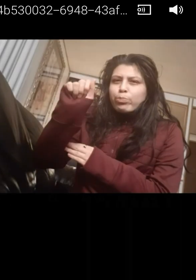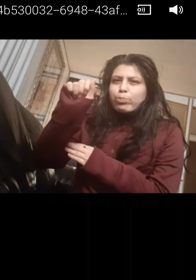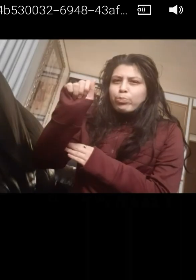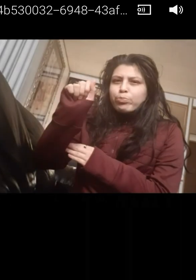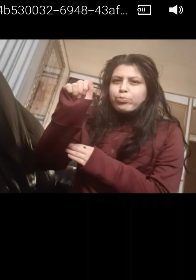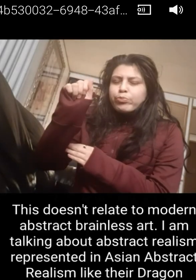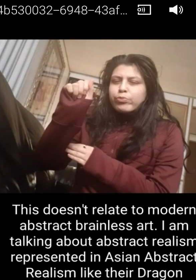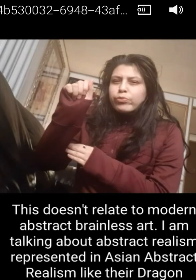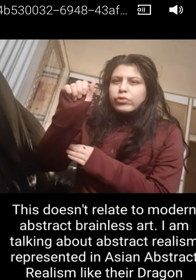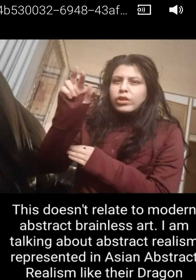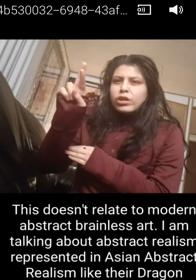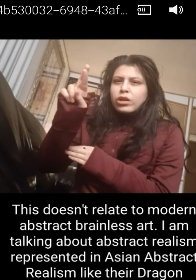the word